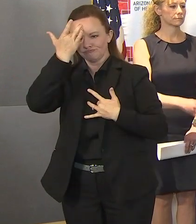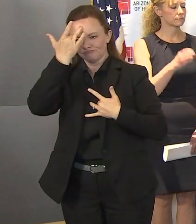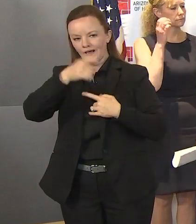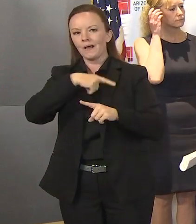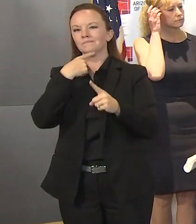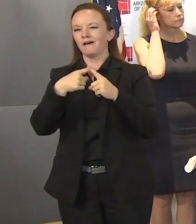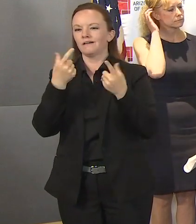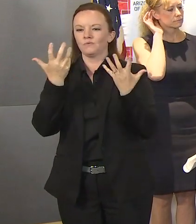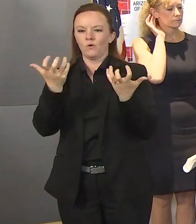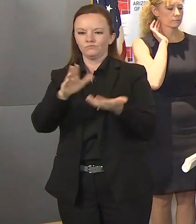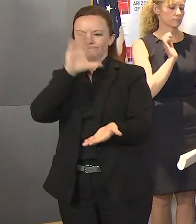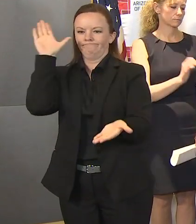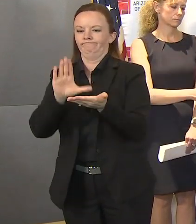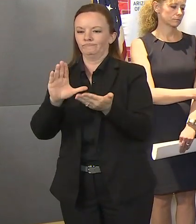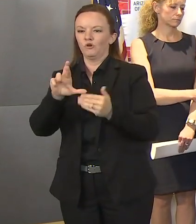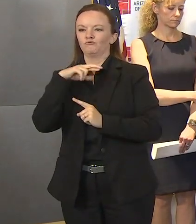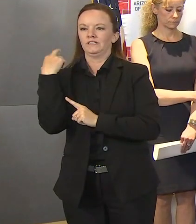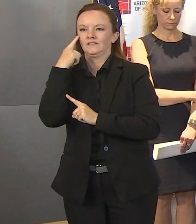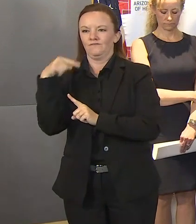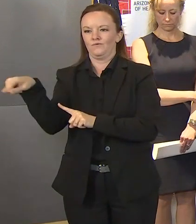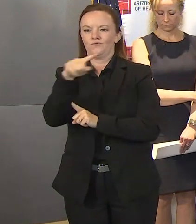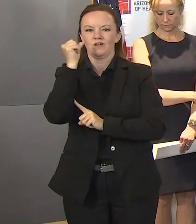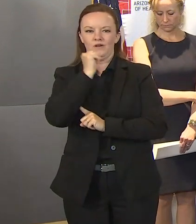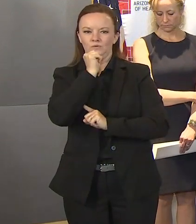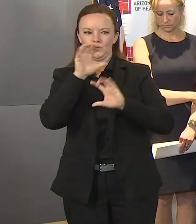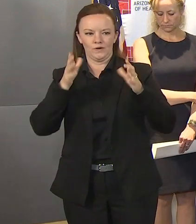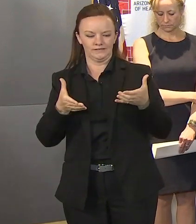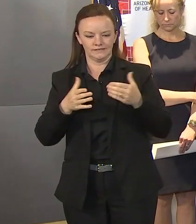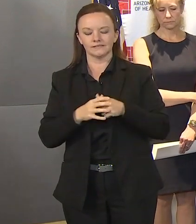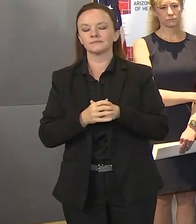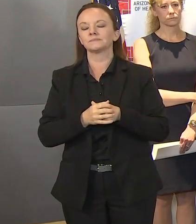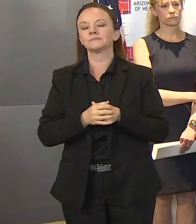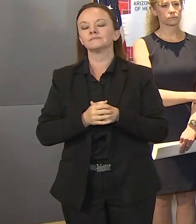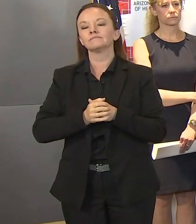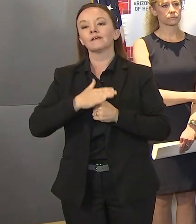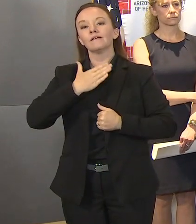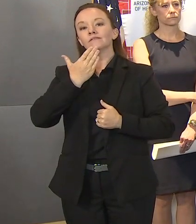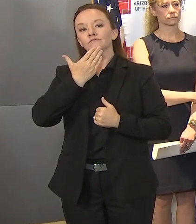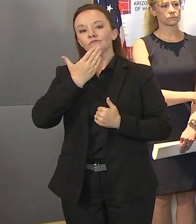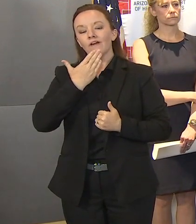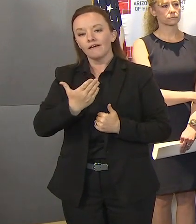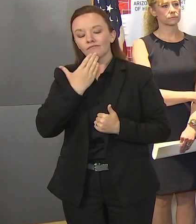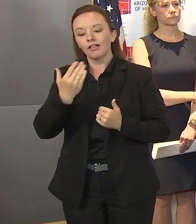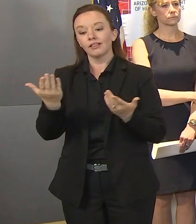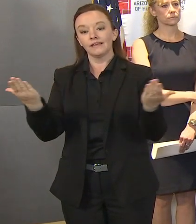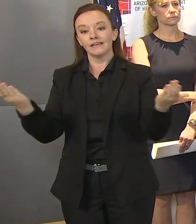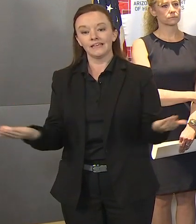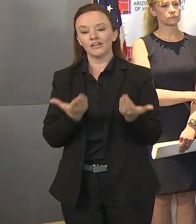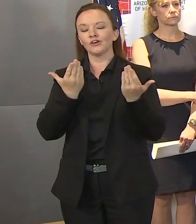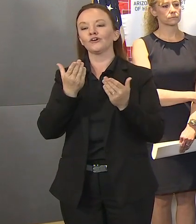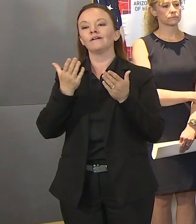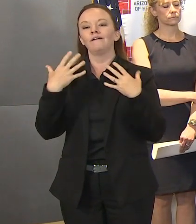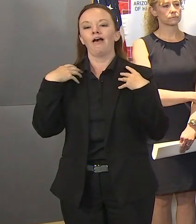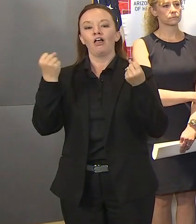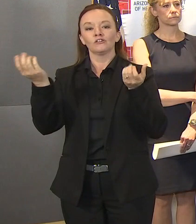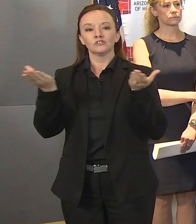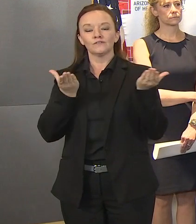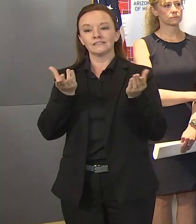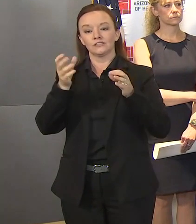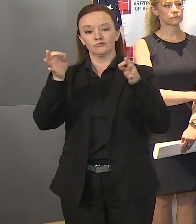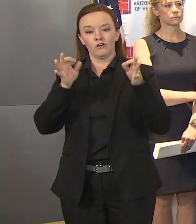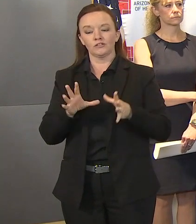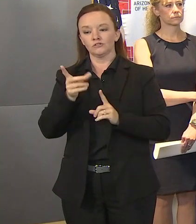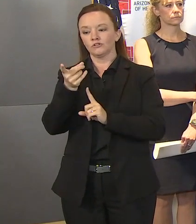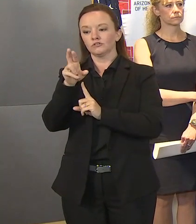Arizonans. I'm grateful to have with me Health Services Director Dr. Kara Christ, Wendy Smith-Reeve,